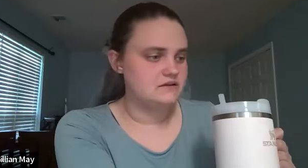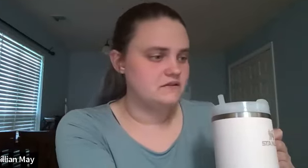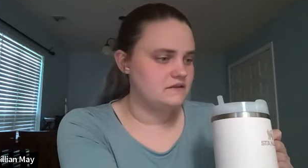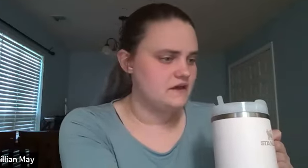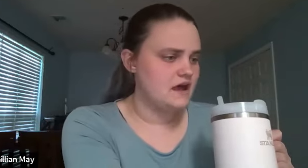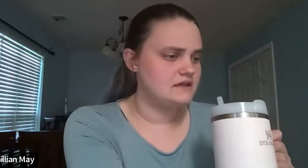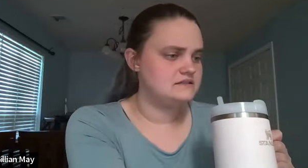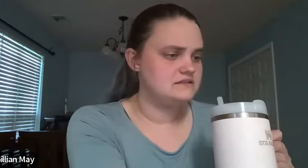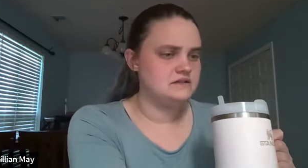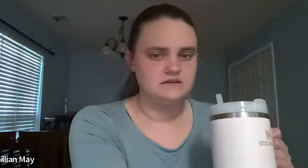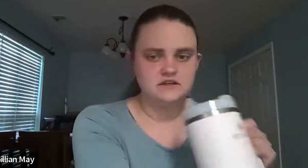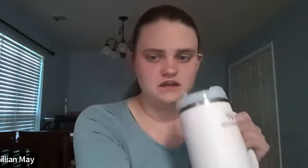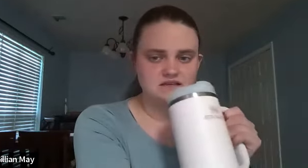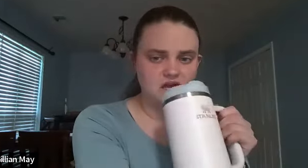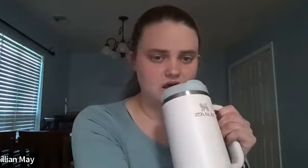anything like that that you guys can think of?